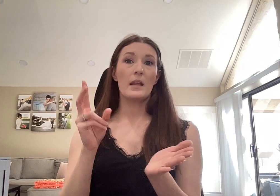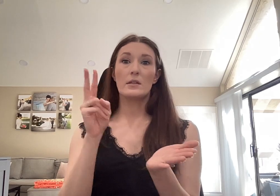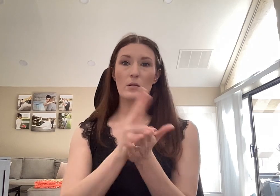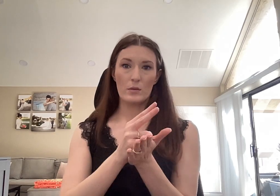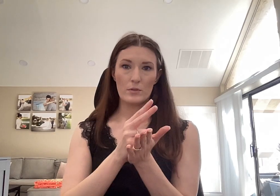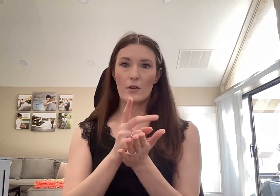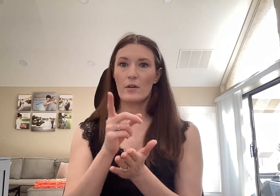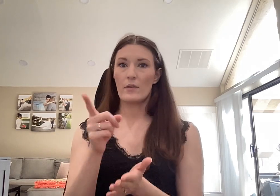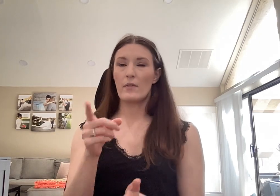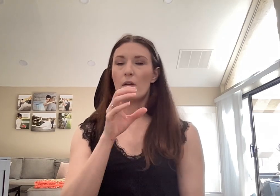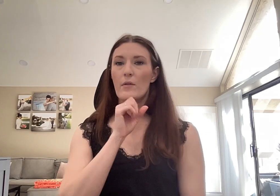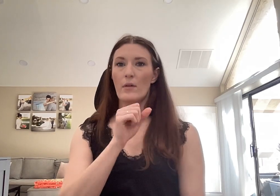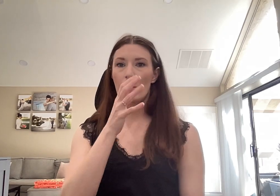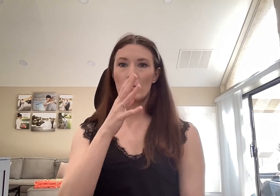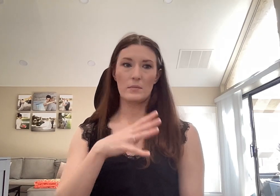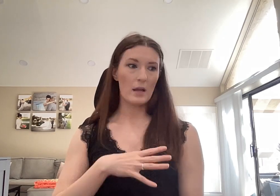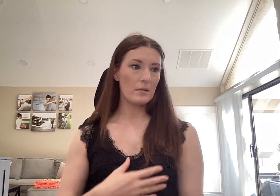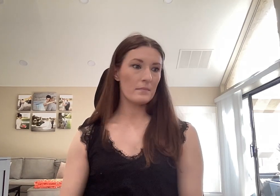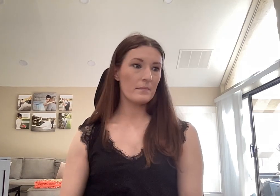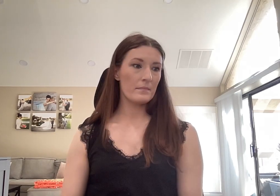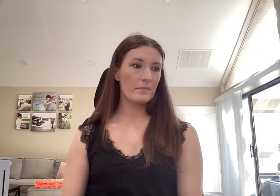is the loser. They're the old maid.